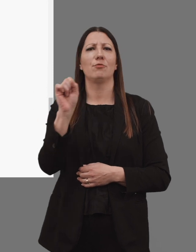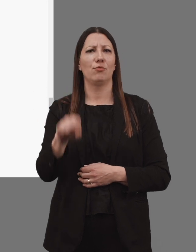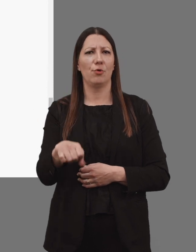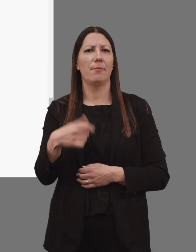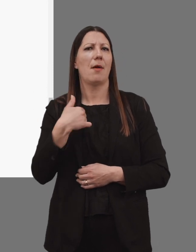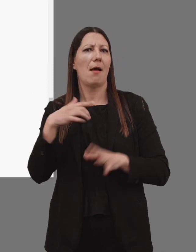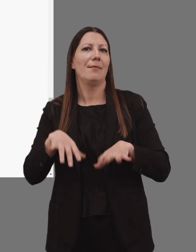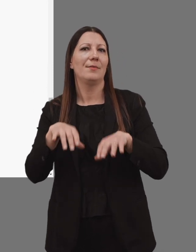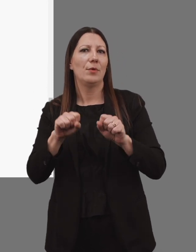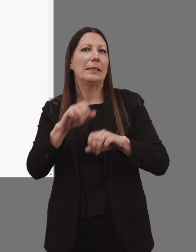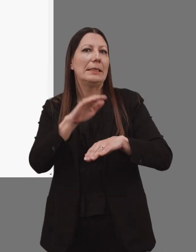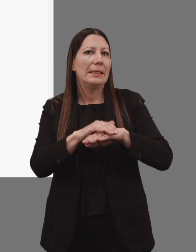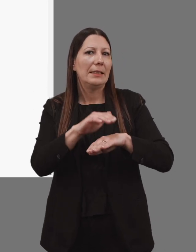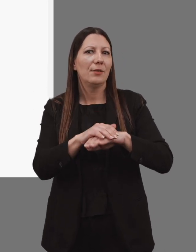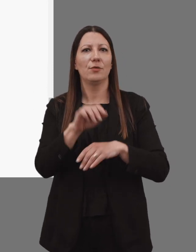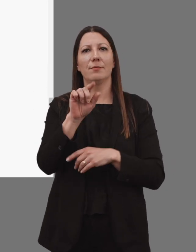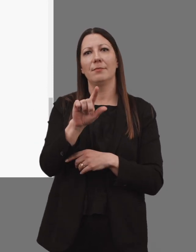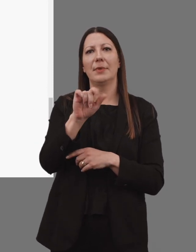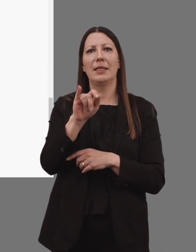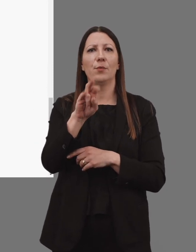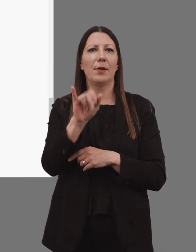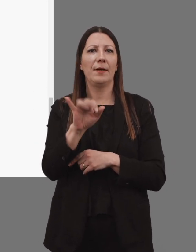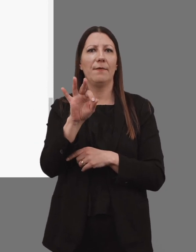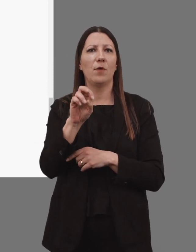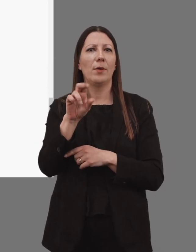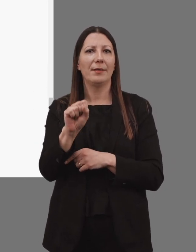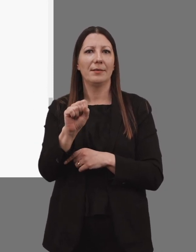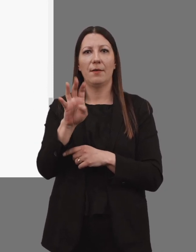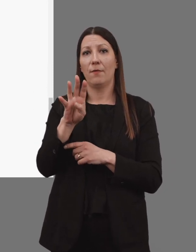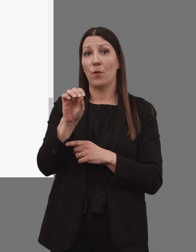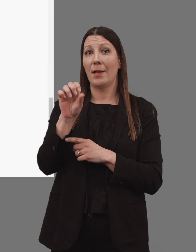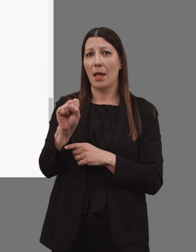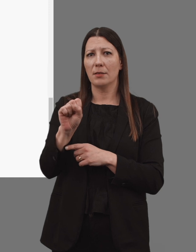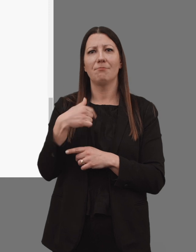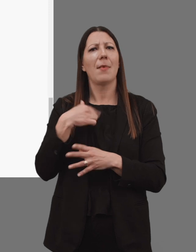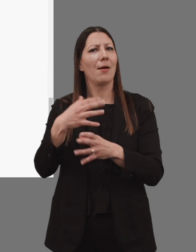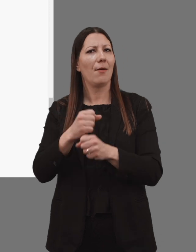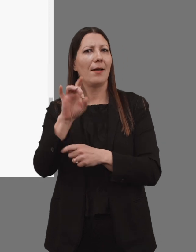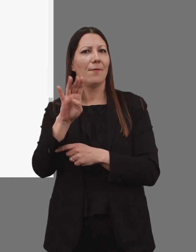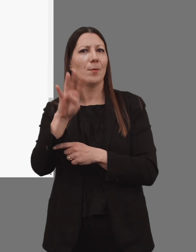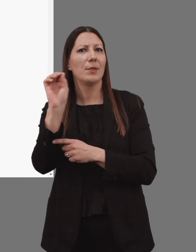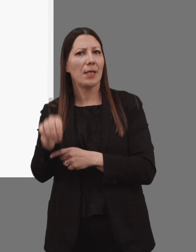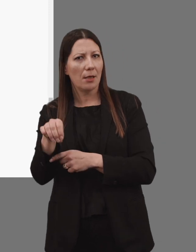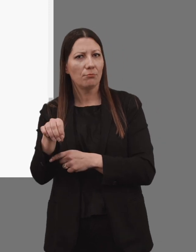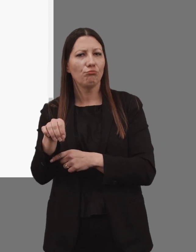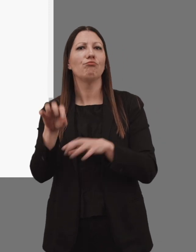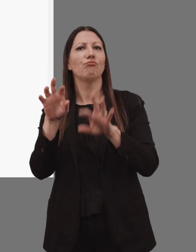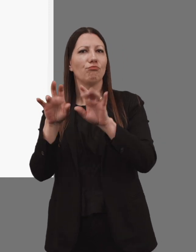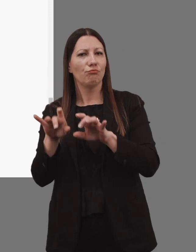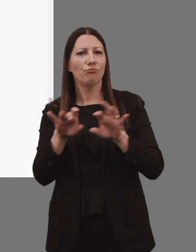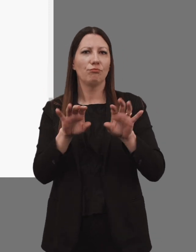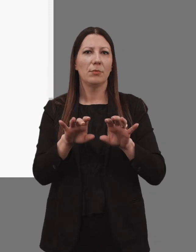say English Literary Focus 40S. And we received an 84 there. And now we